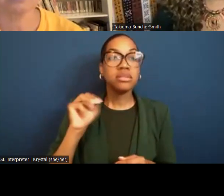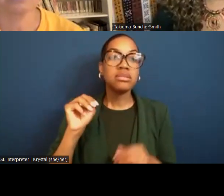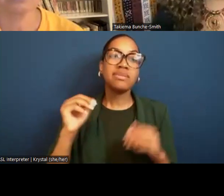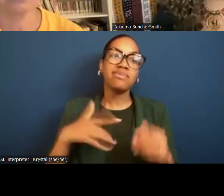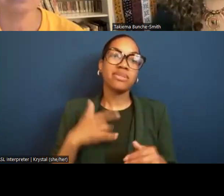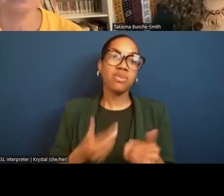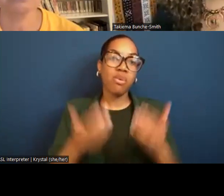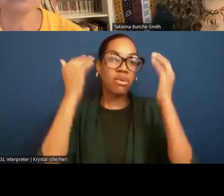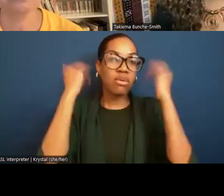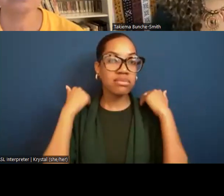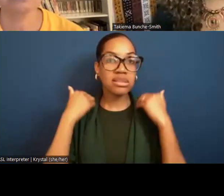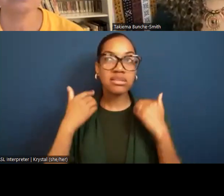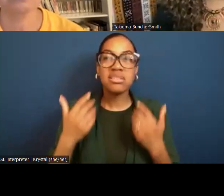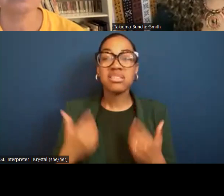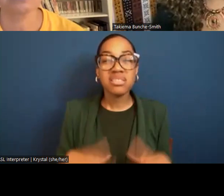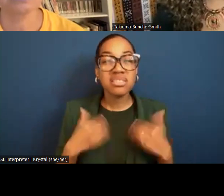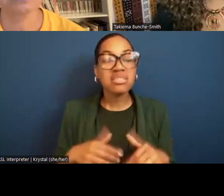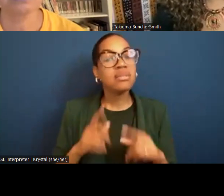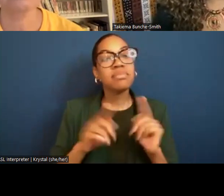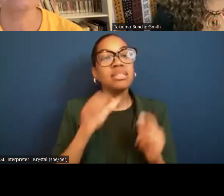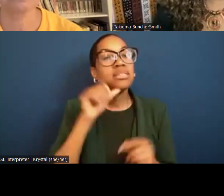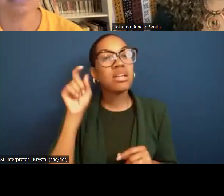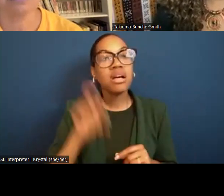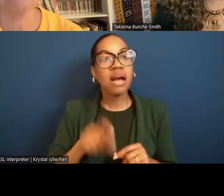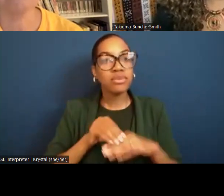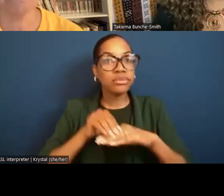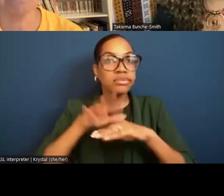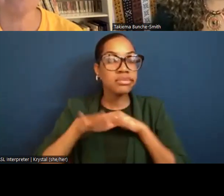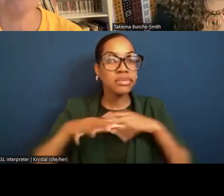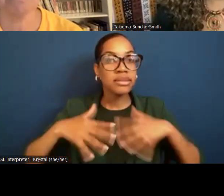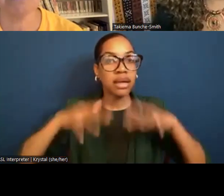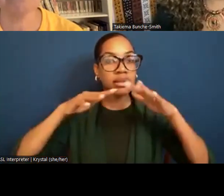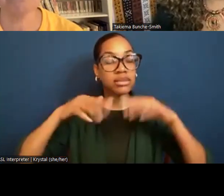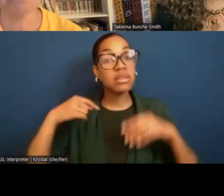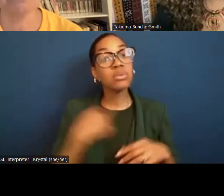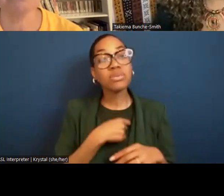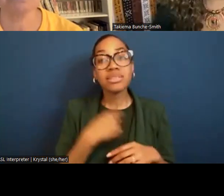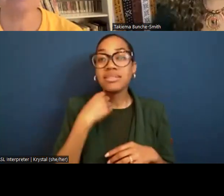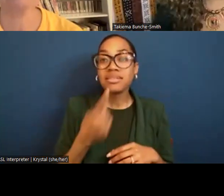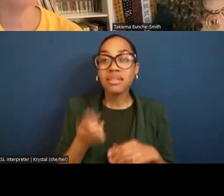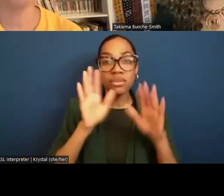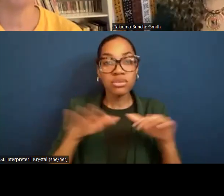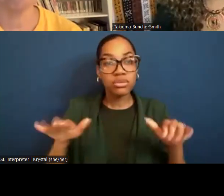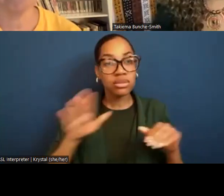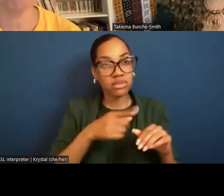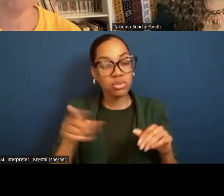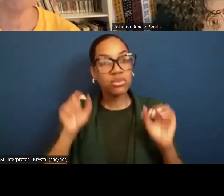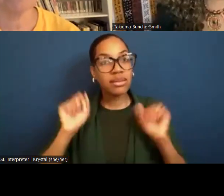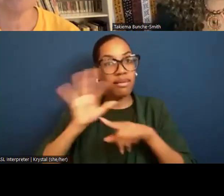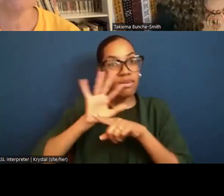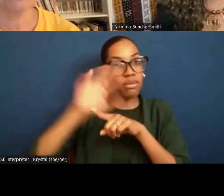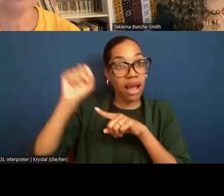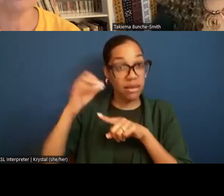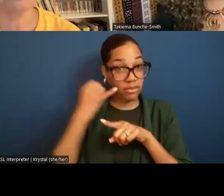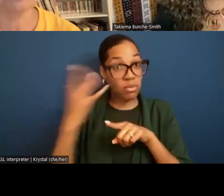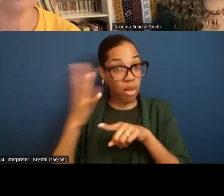be, particularly if we center young folks and their ability to thrive, right? That we have to give ourselves real purpose. And to me, there's no greater purpose than ensuring the